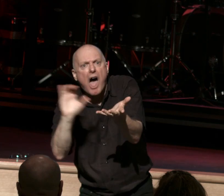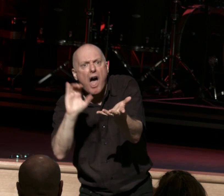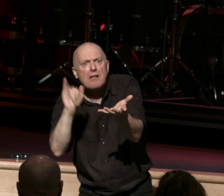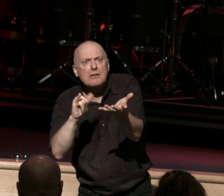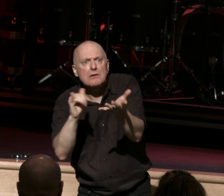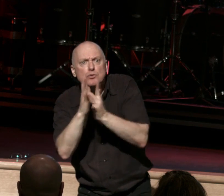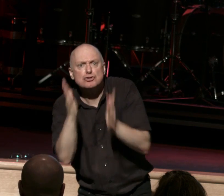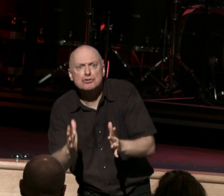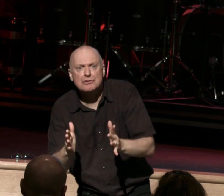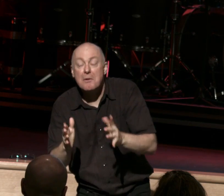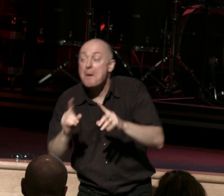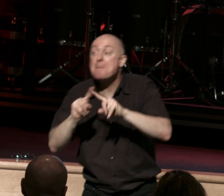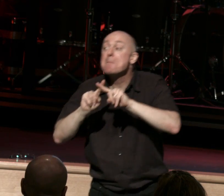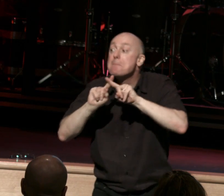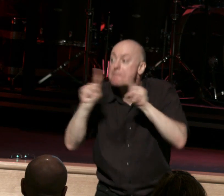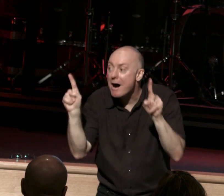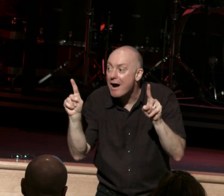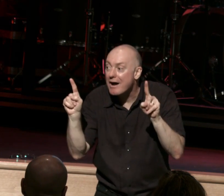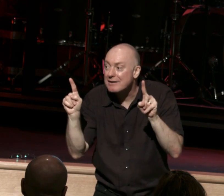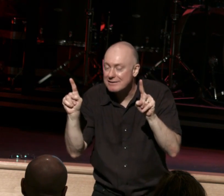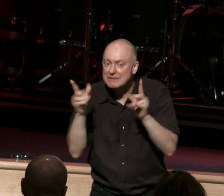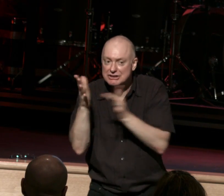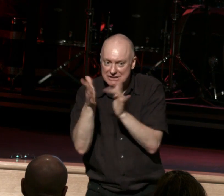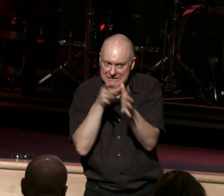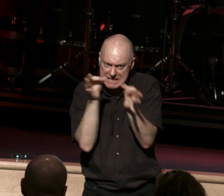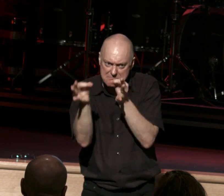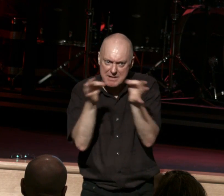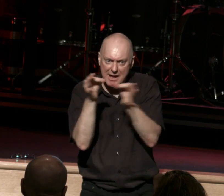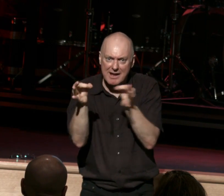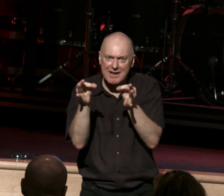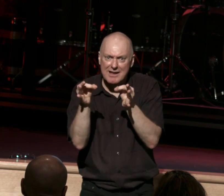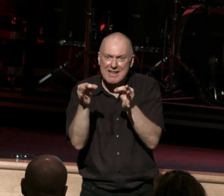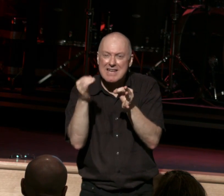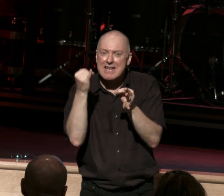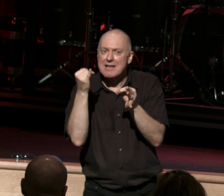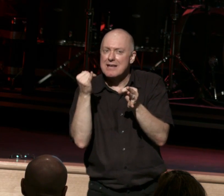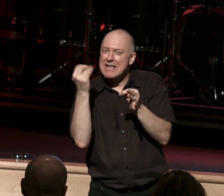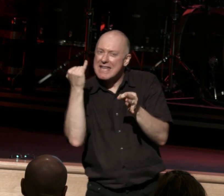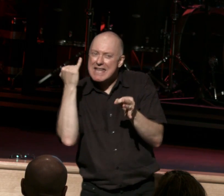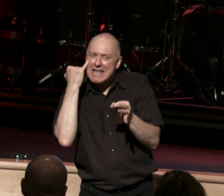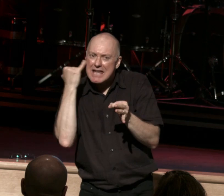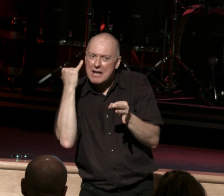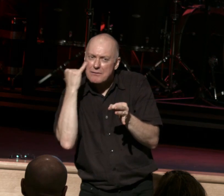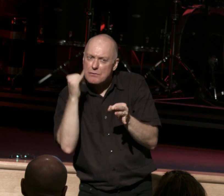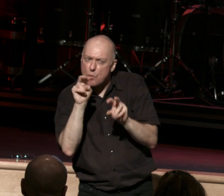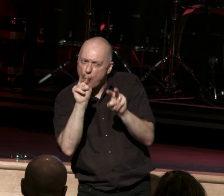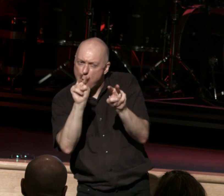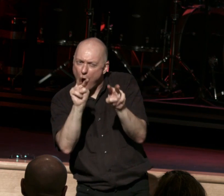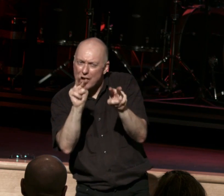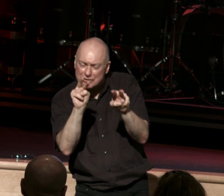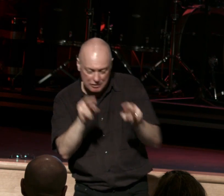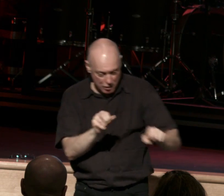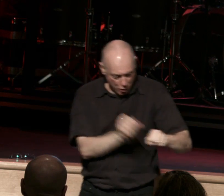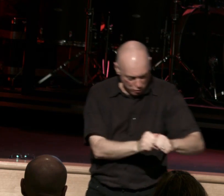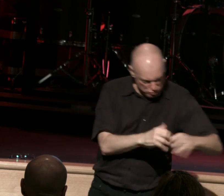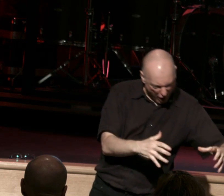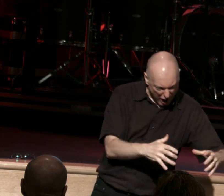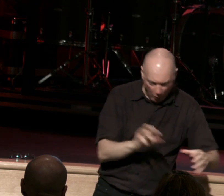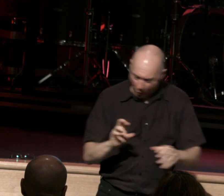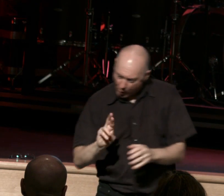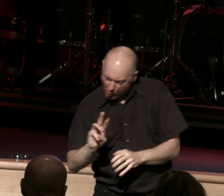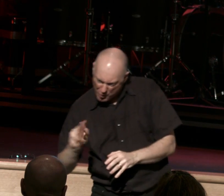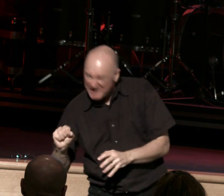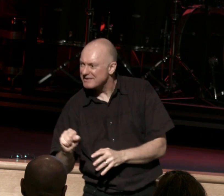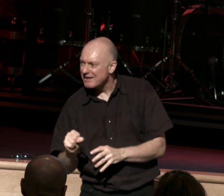starting to act like certain things. But the parable of the sower, Jesus explains, if you watch these seeds on this rocky soil or